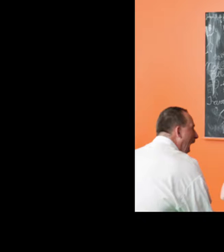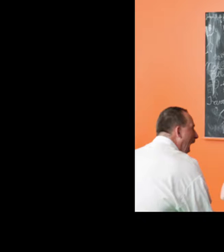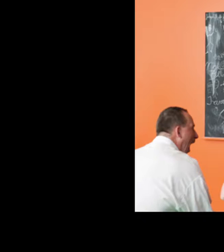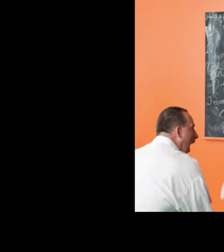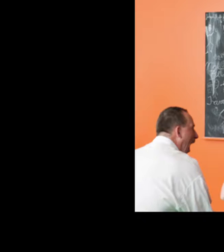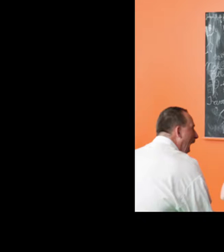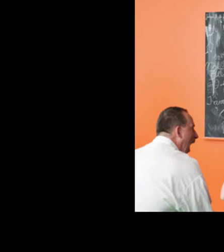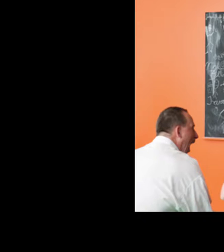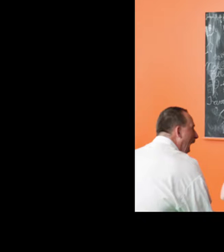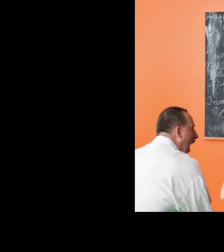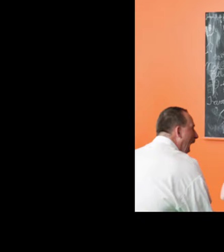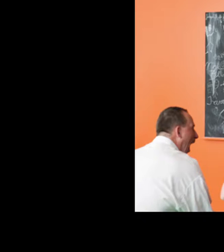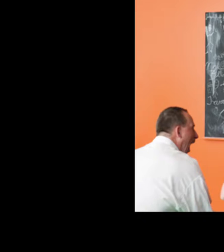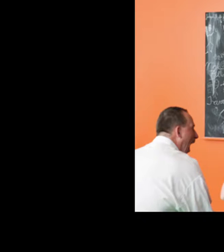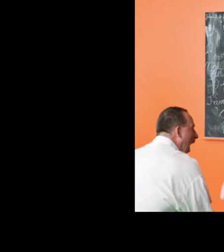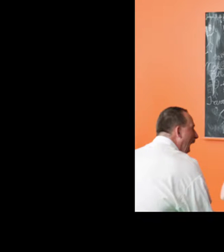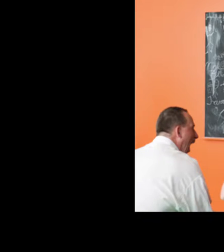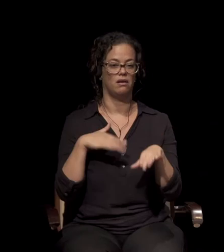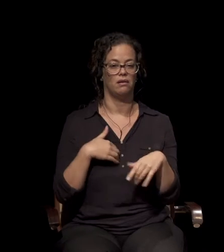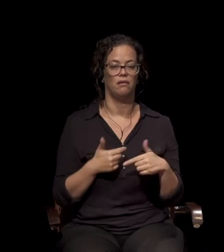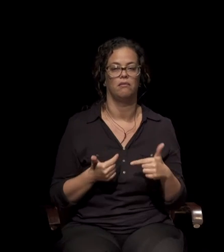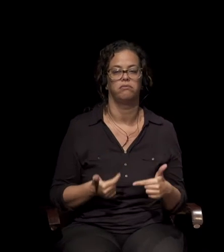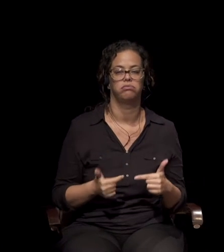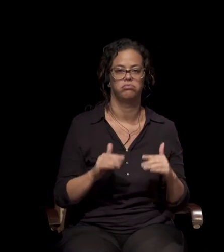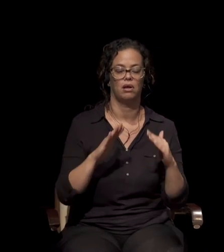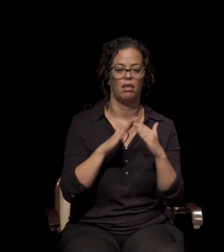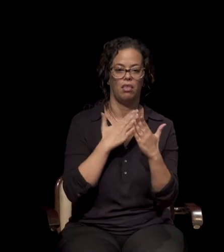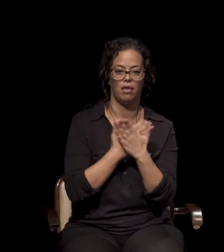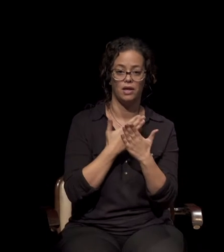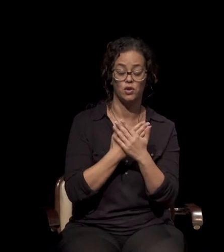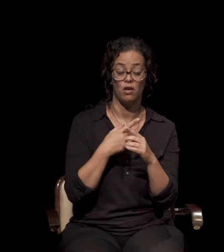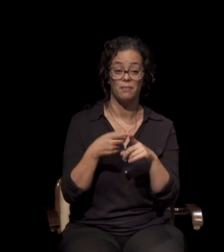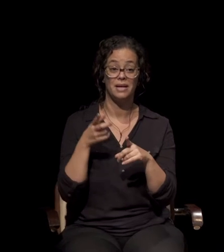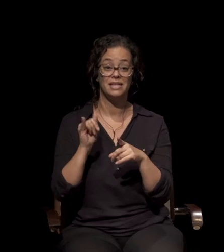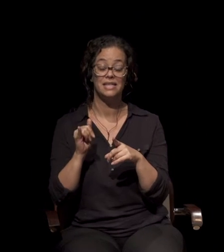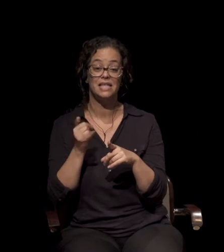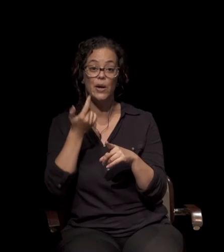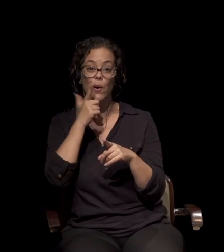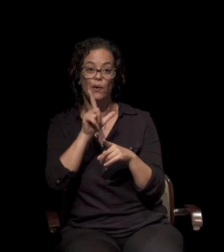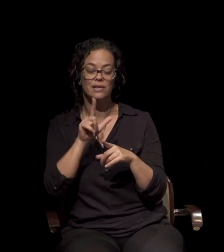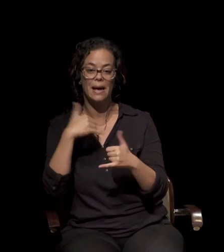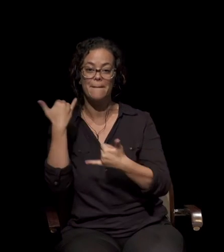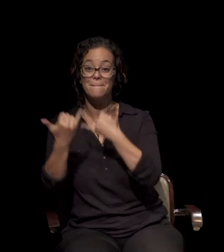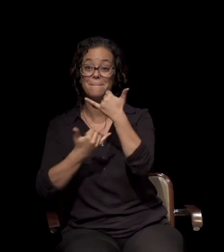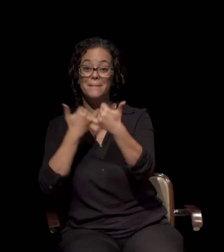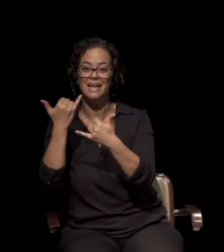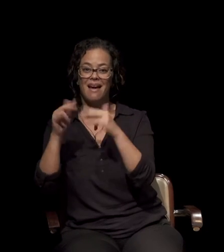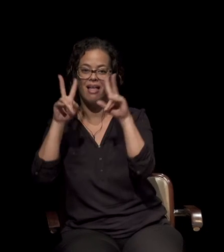home, we played school. And we played school in stereotypical ways.